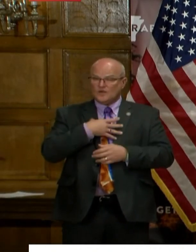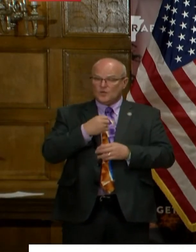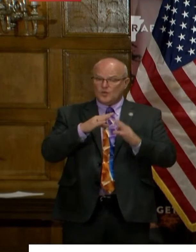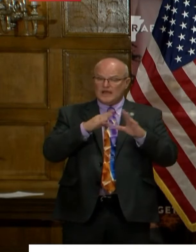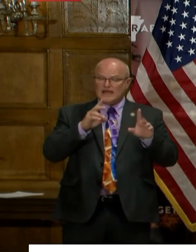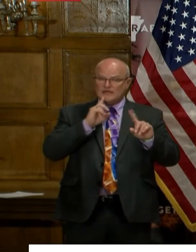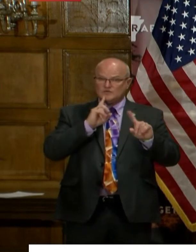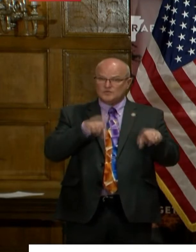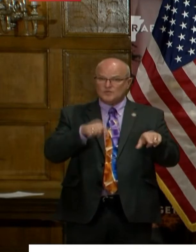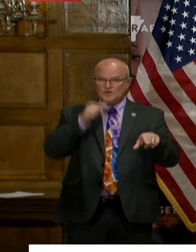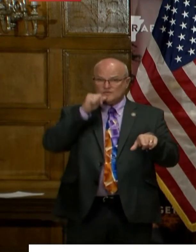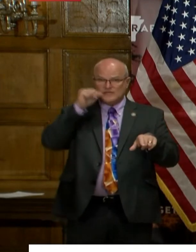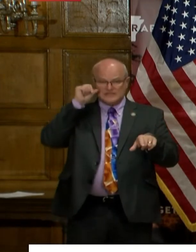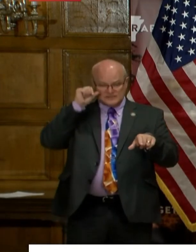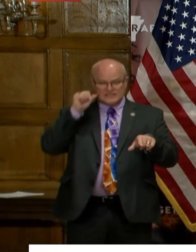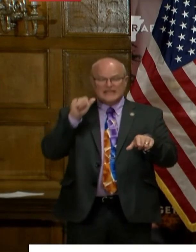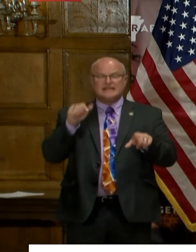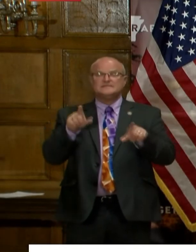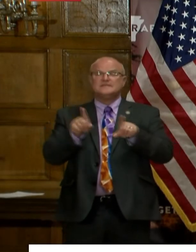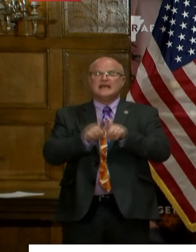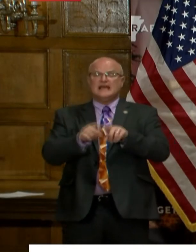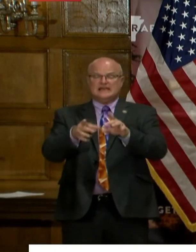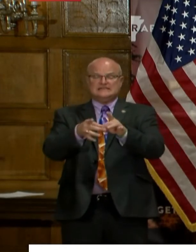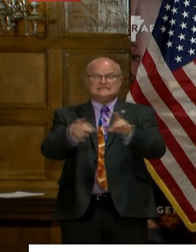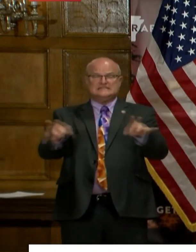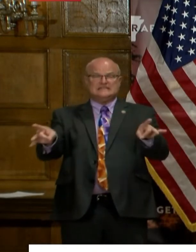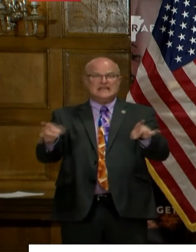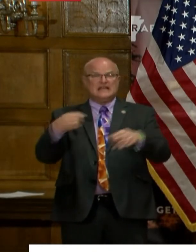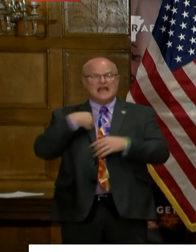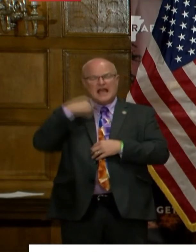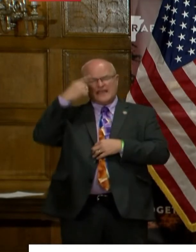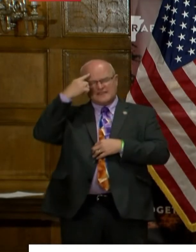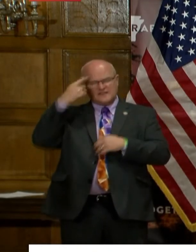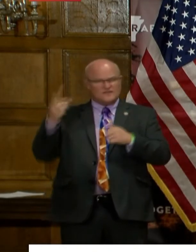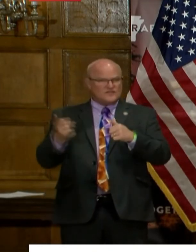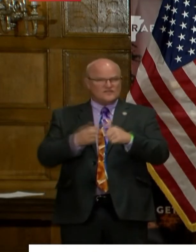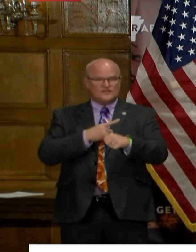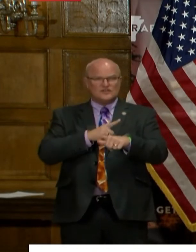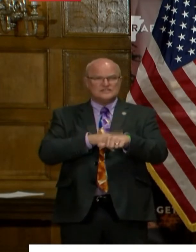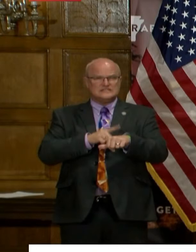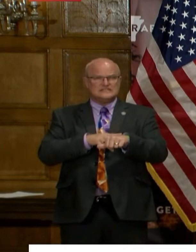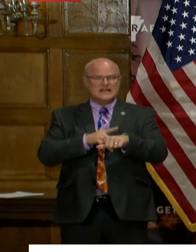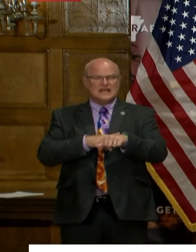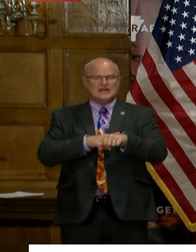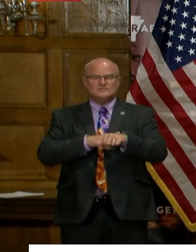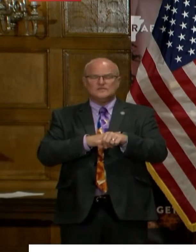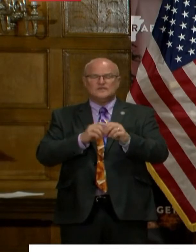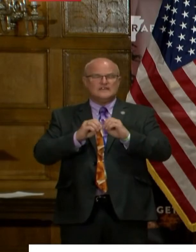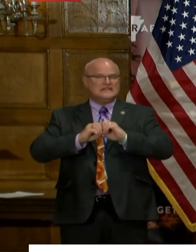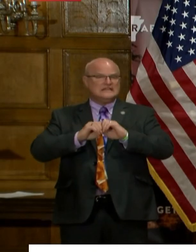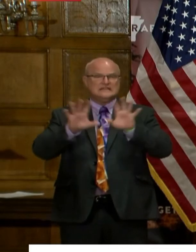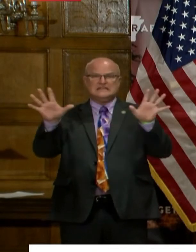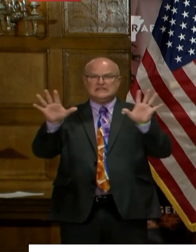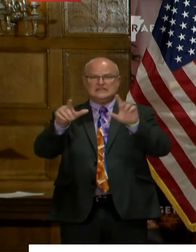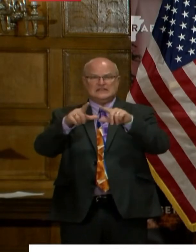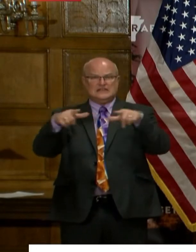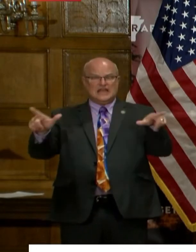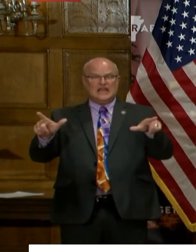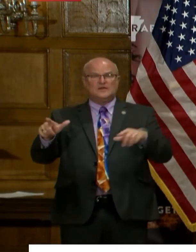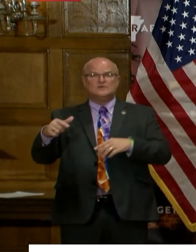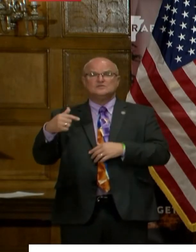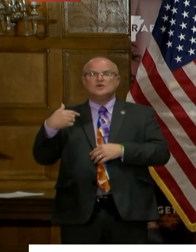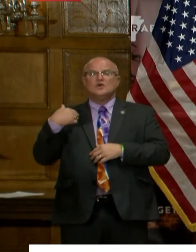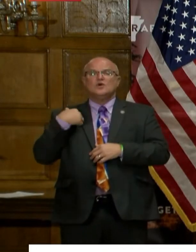report from yesterday. As is stated, I think for the first time in very poignant language, we are on